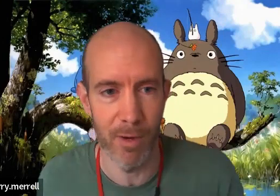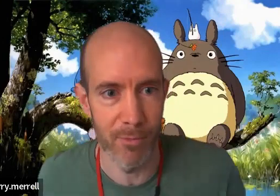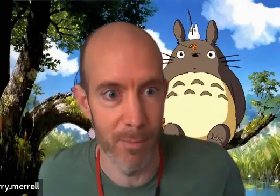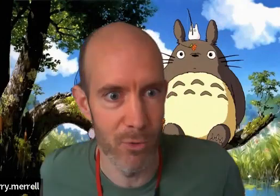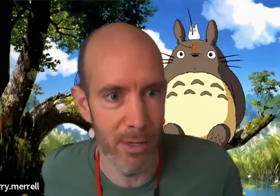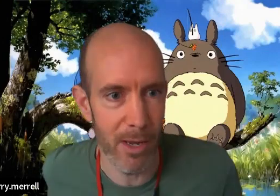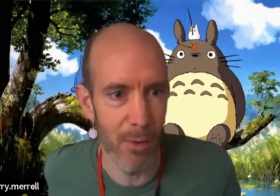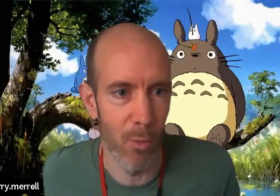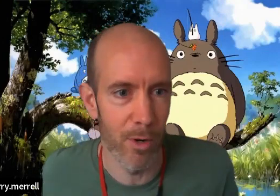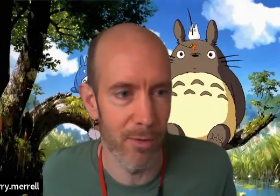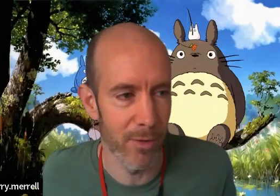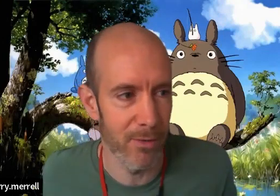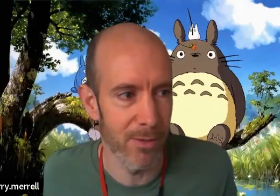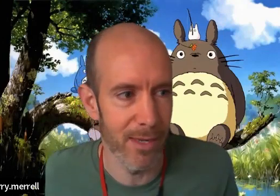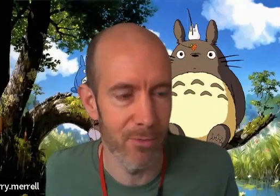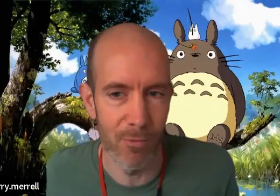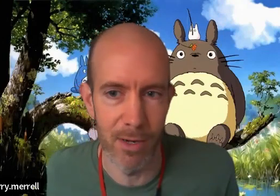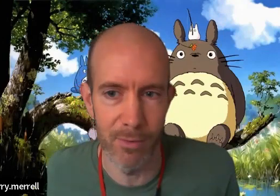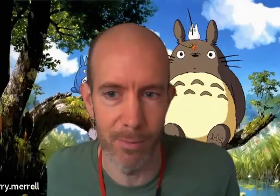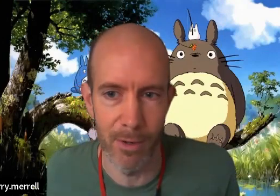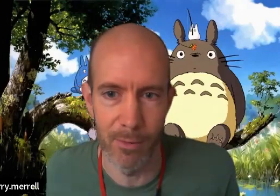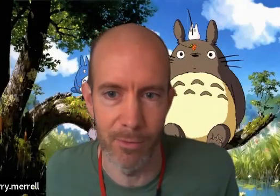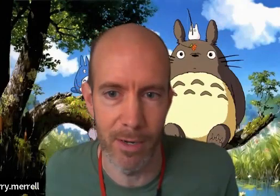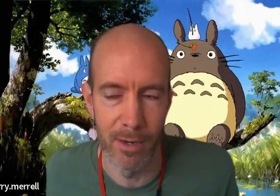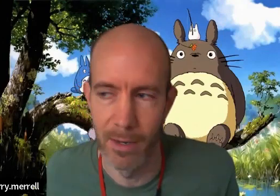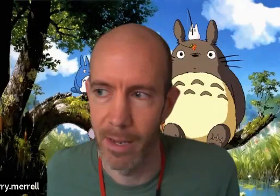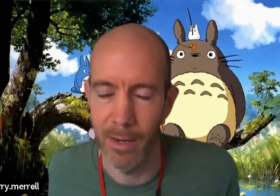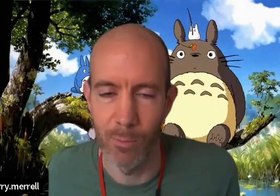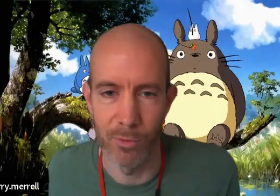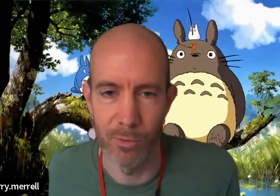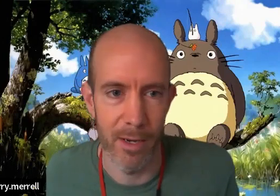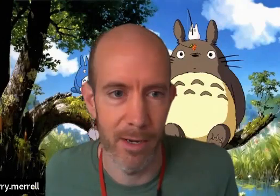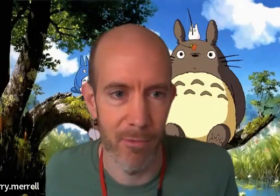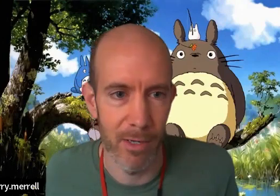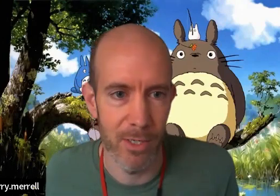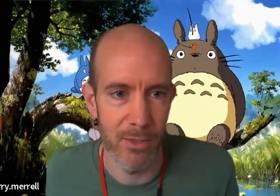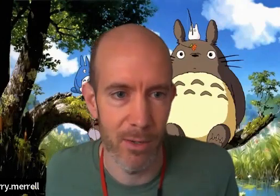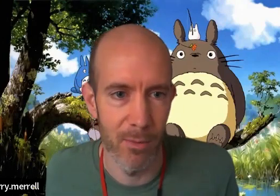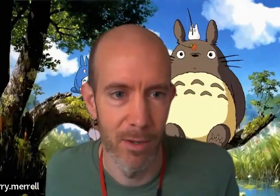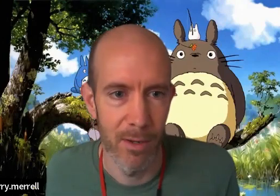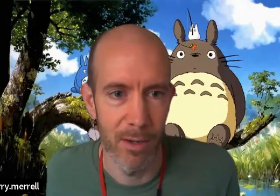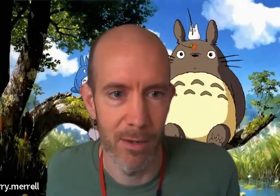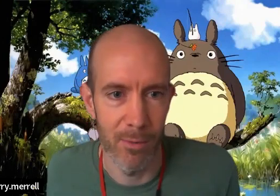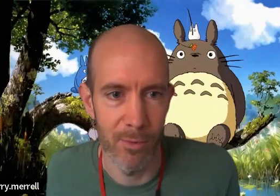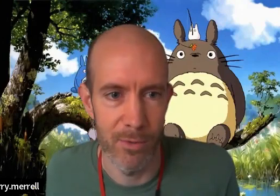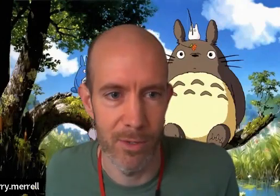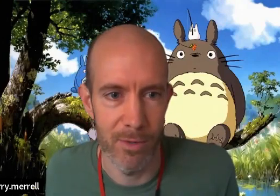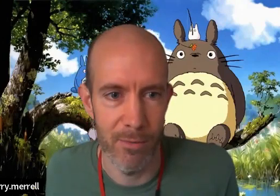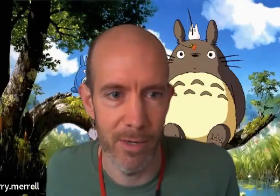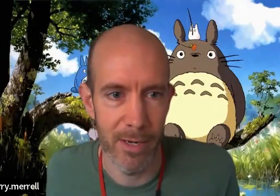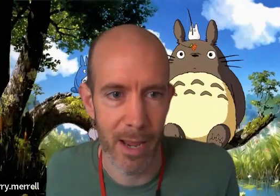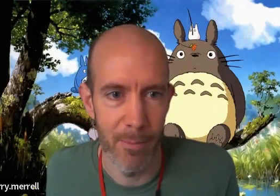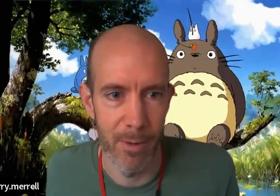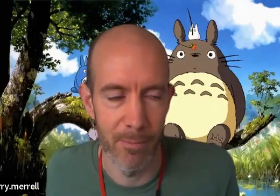physical strength and motion and get out walking and things isn't really something that I don't think anyone's looked at in any great detail. So